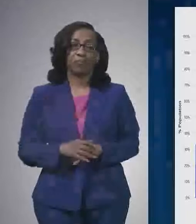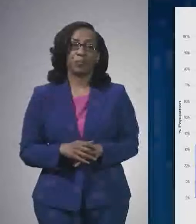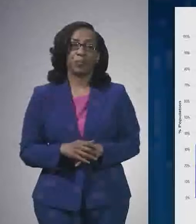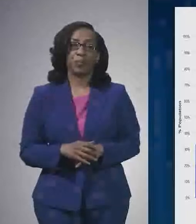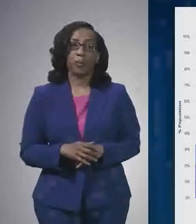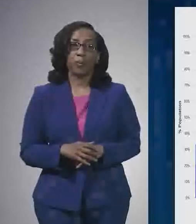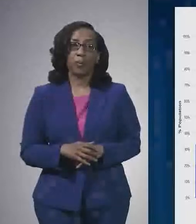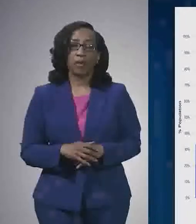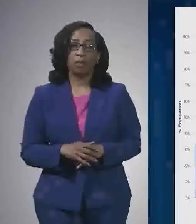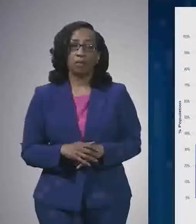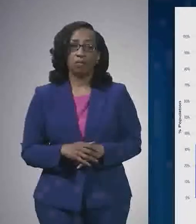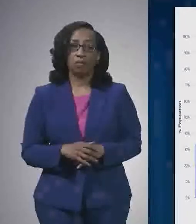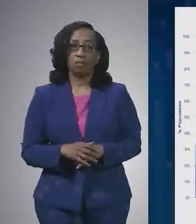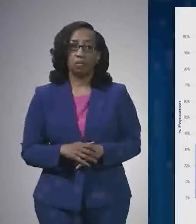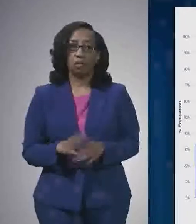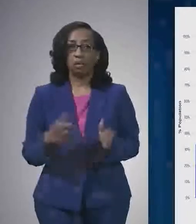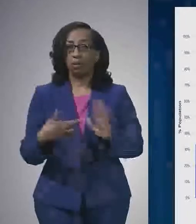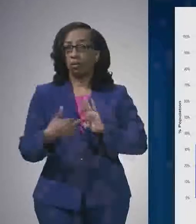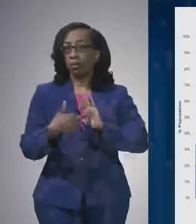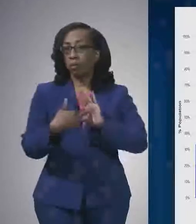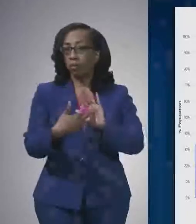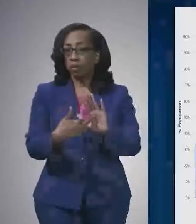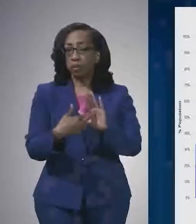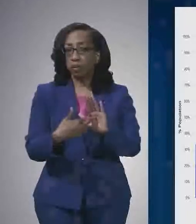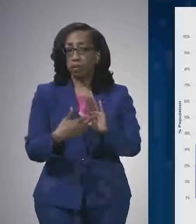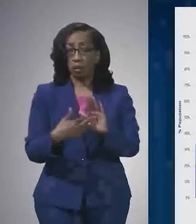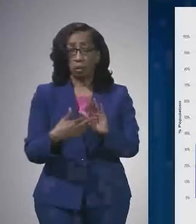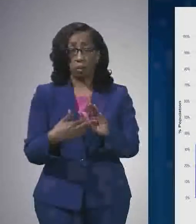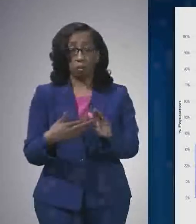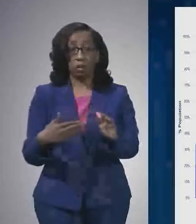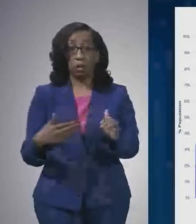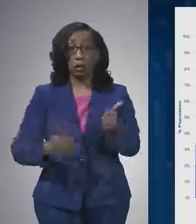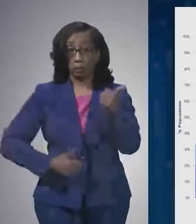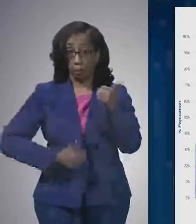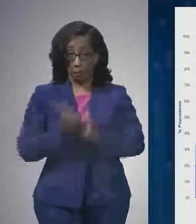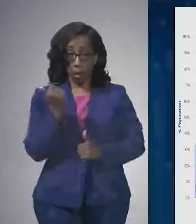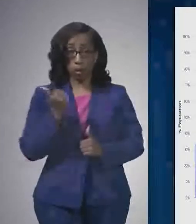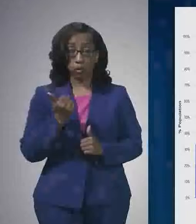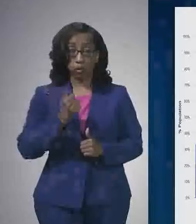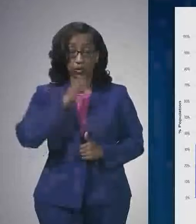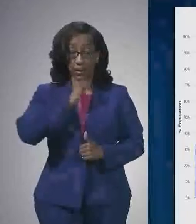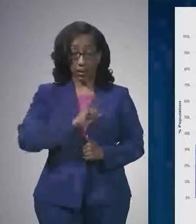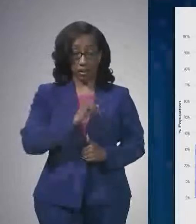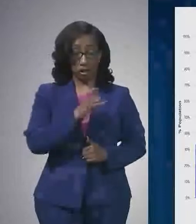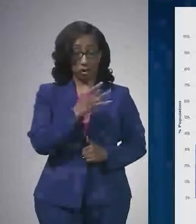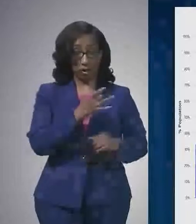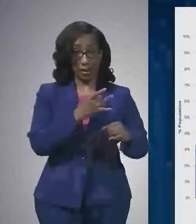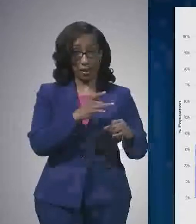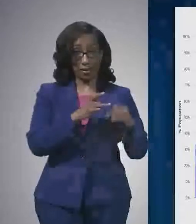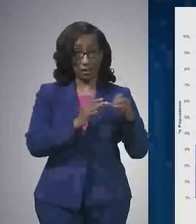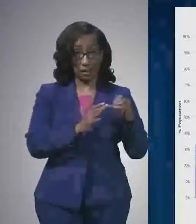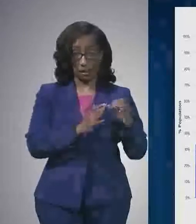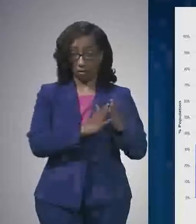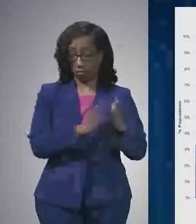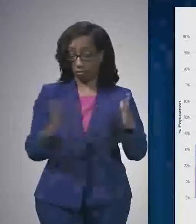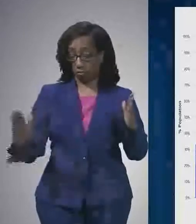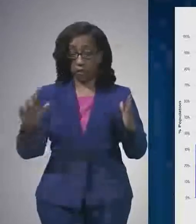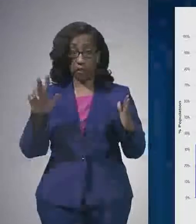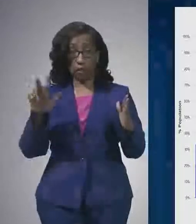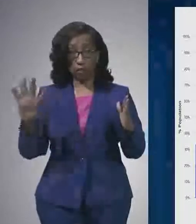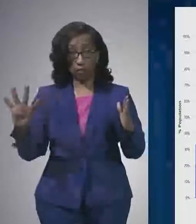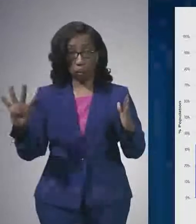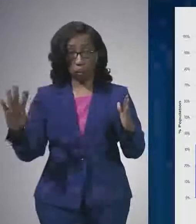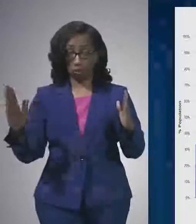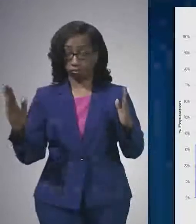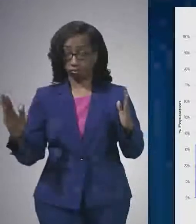about. That represents the largest share, that 18 to 34-year-old population of